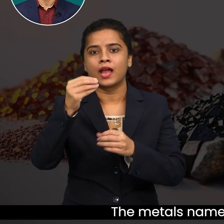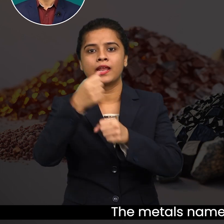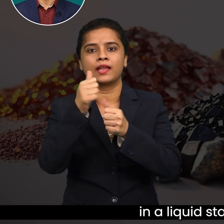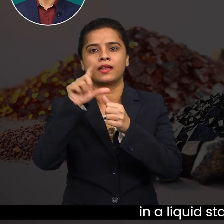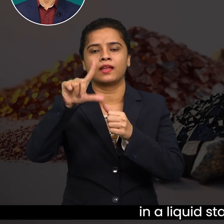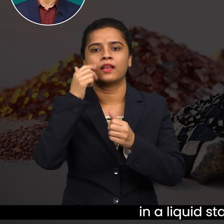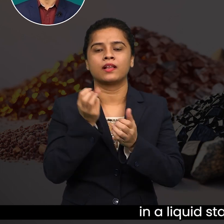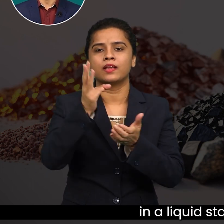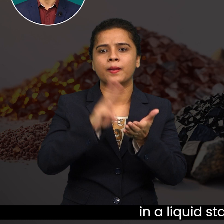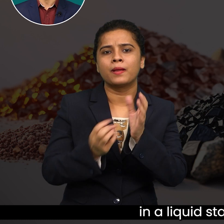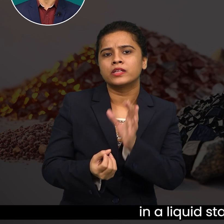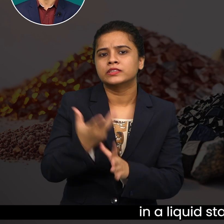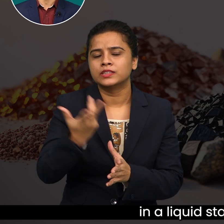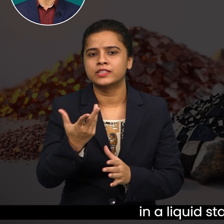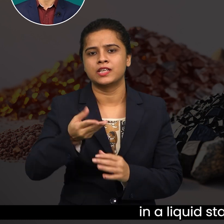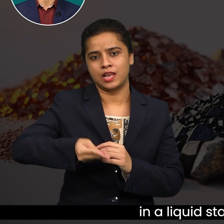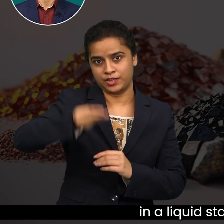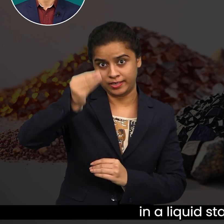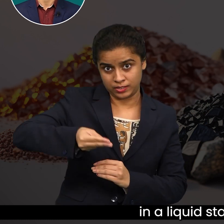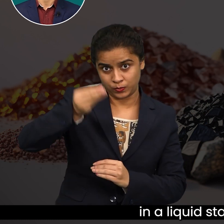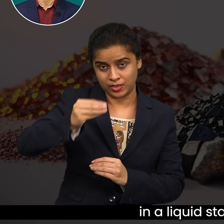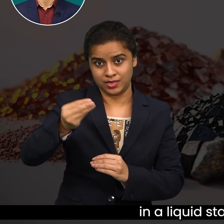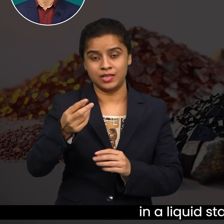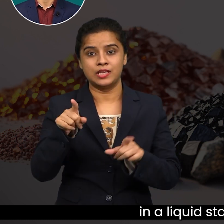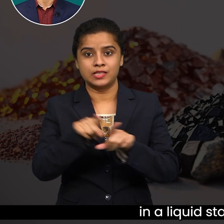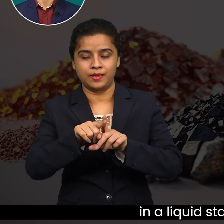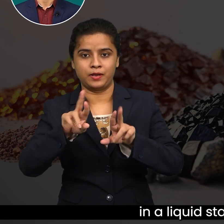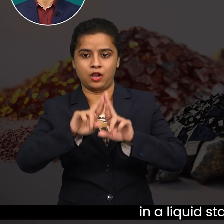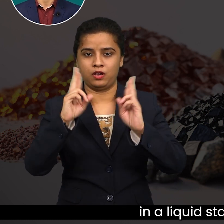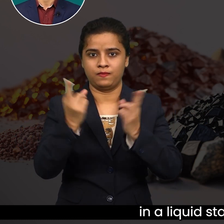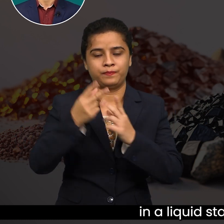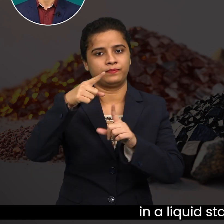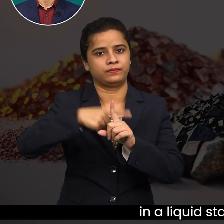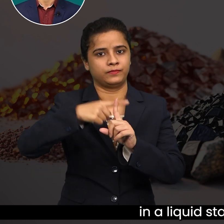exist in a liquid state at room temperature.